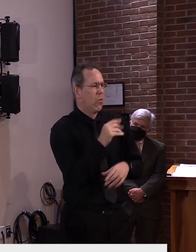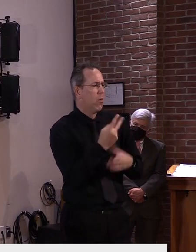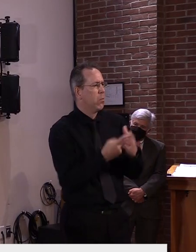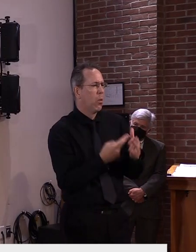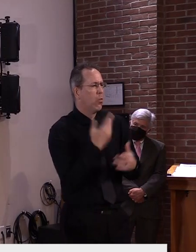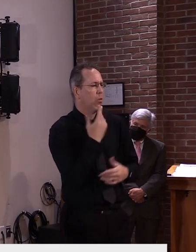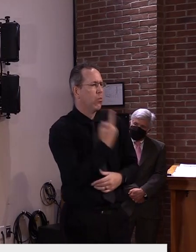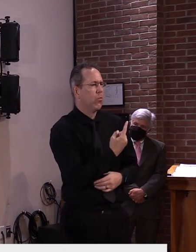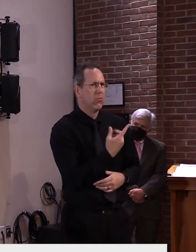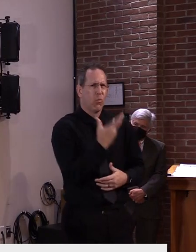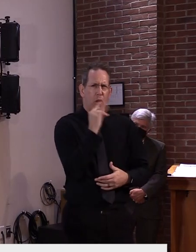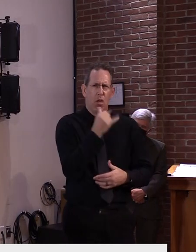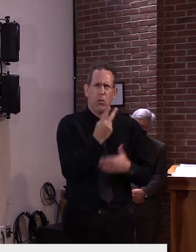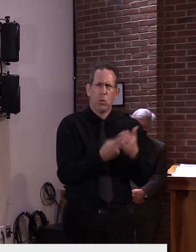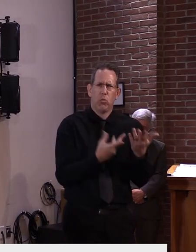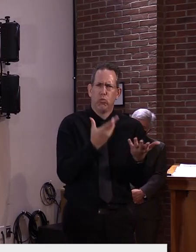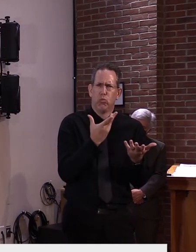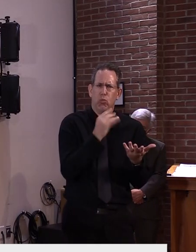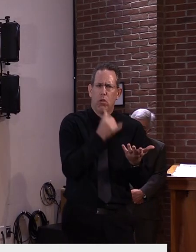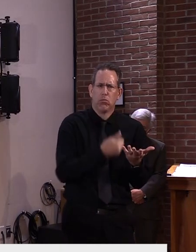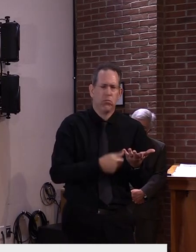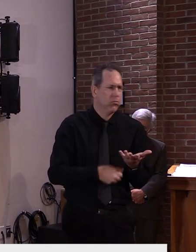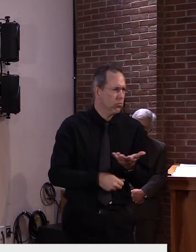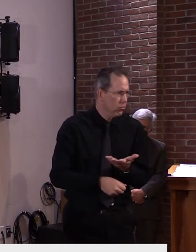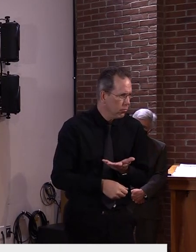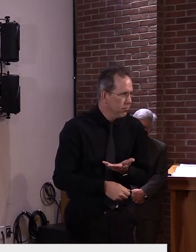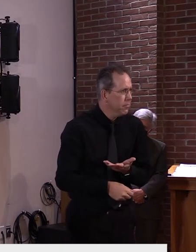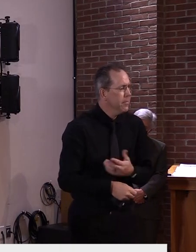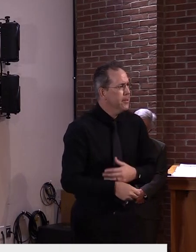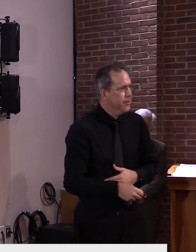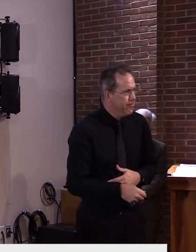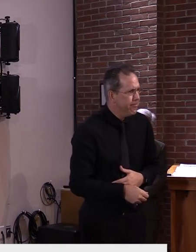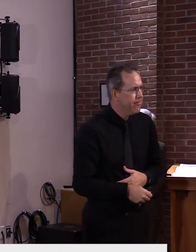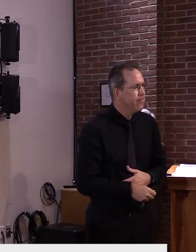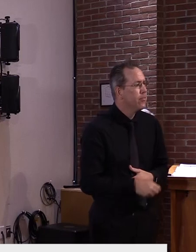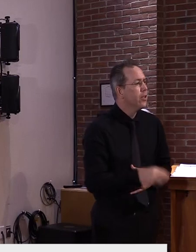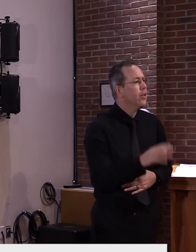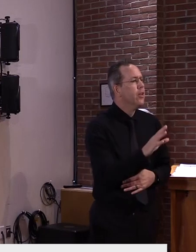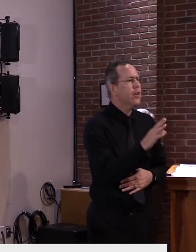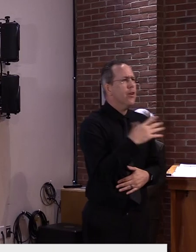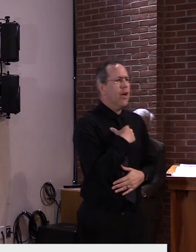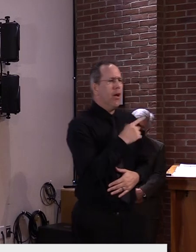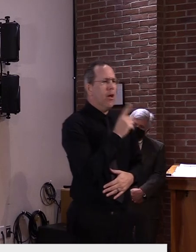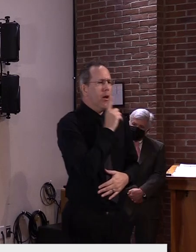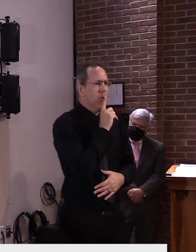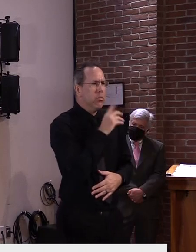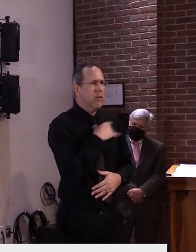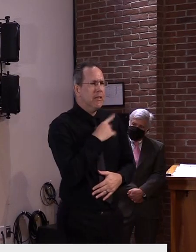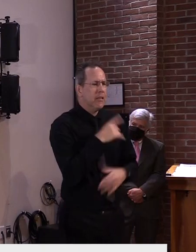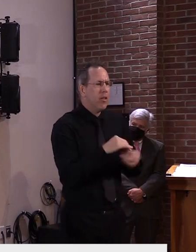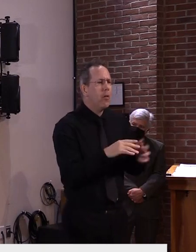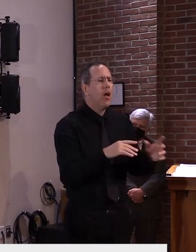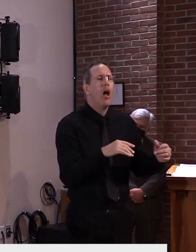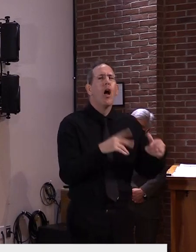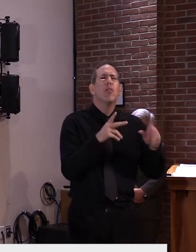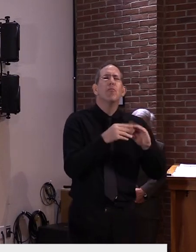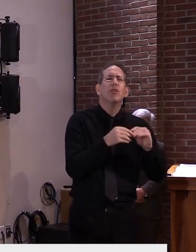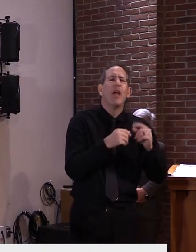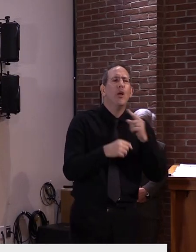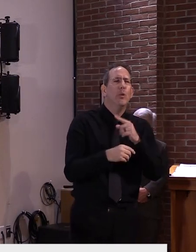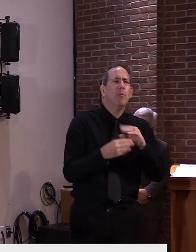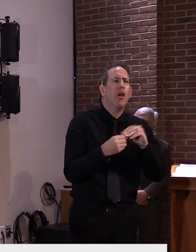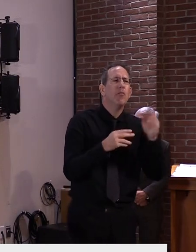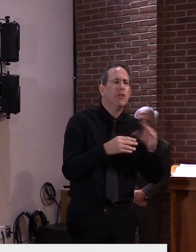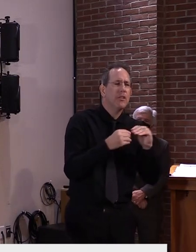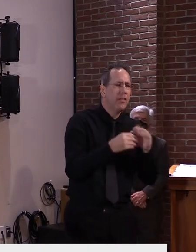that is actually... I certainly at this point would want to put a pause